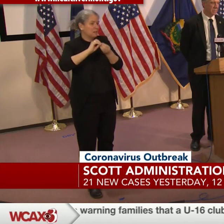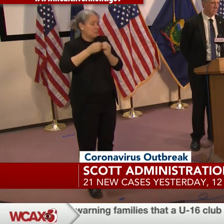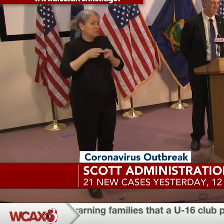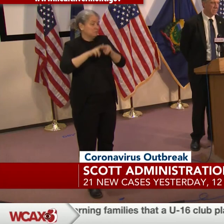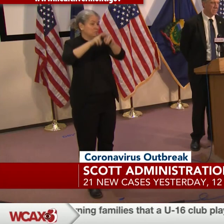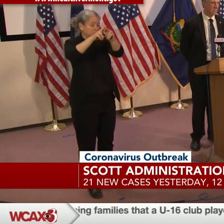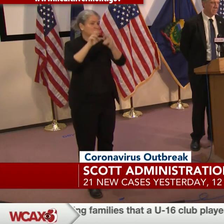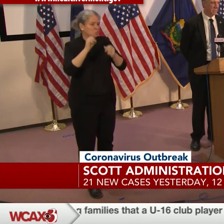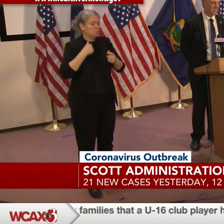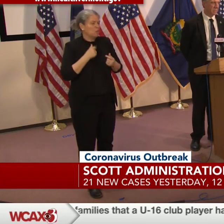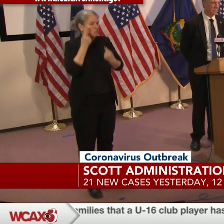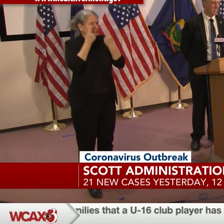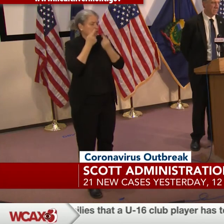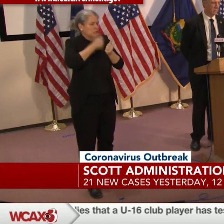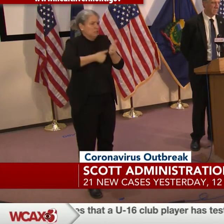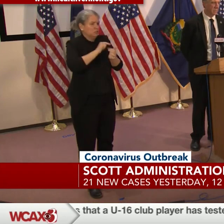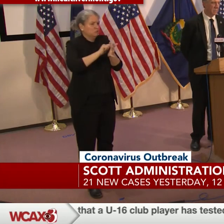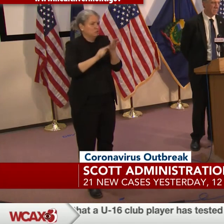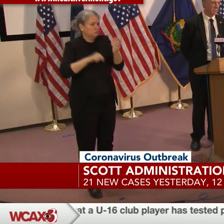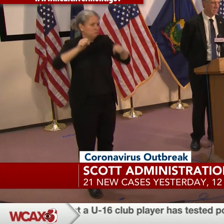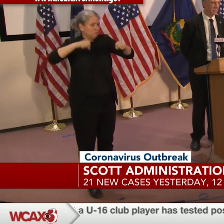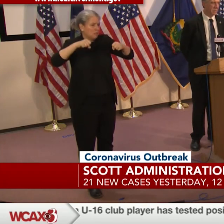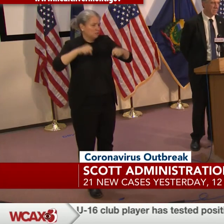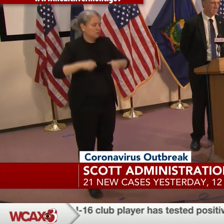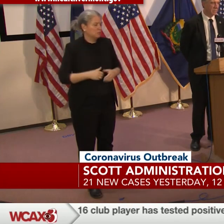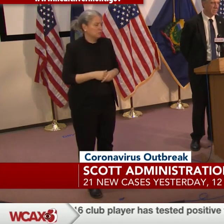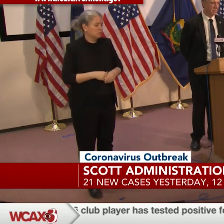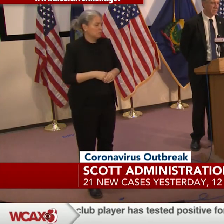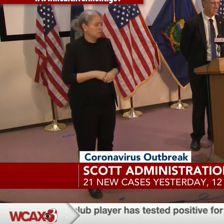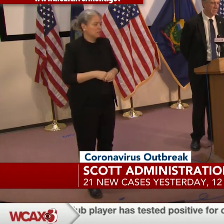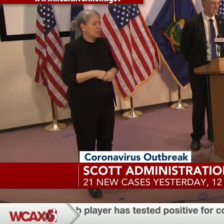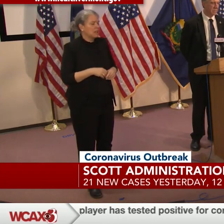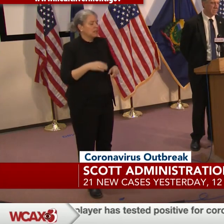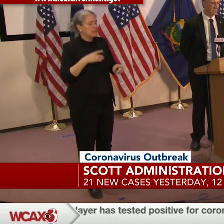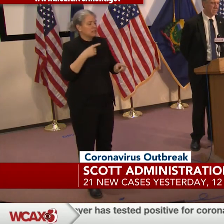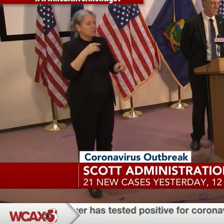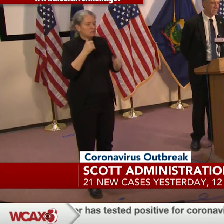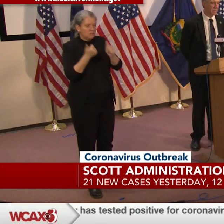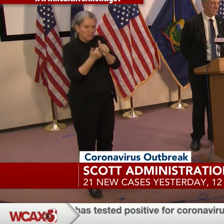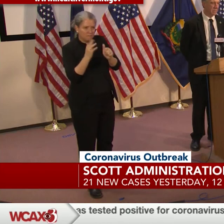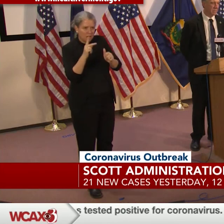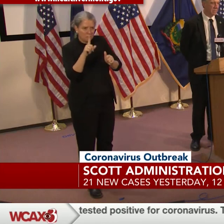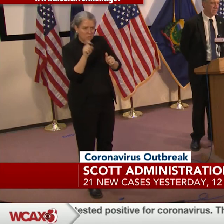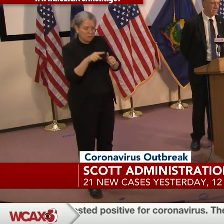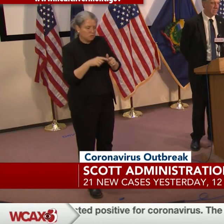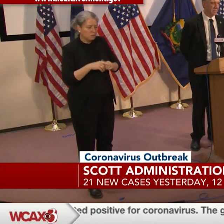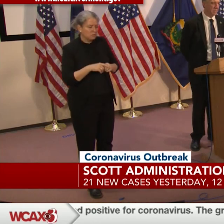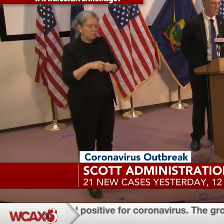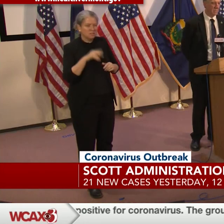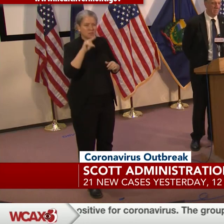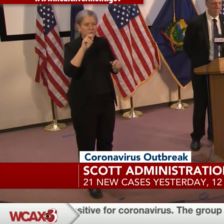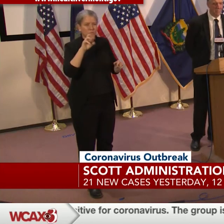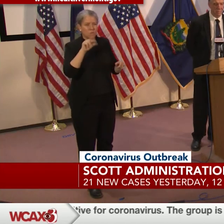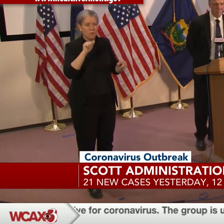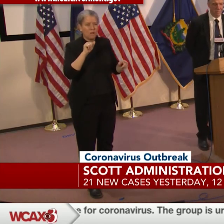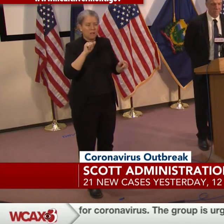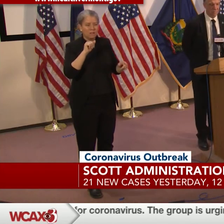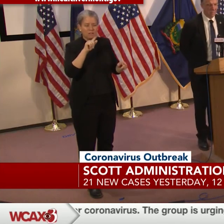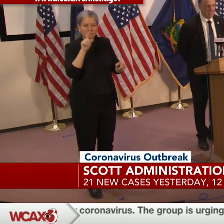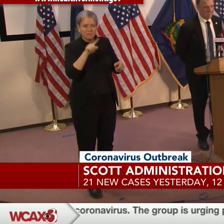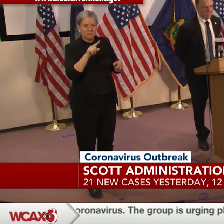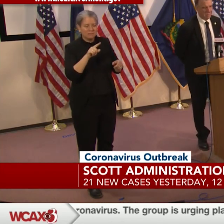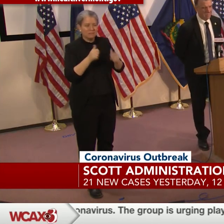Yeah. Go ahead, Nora. Just a quick follow-up. Yes,